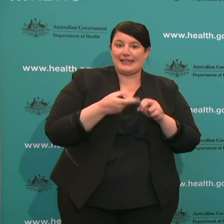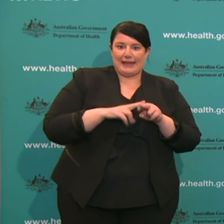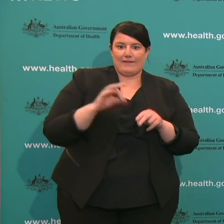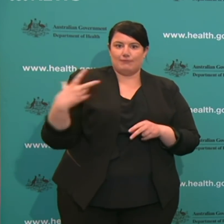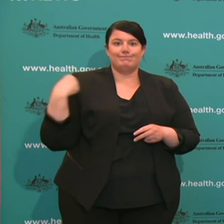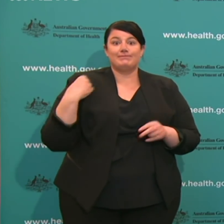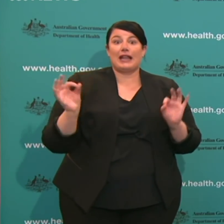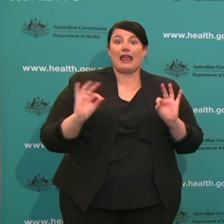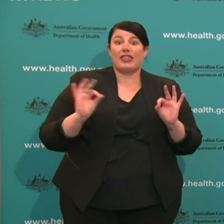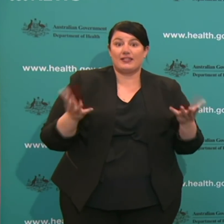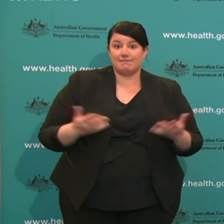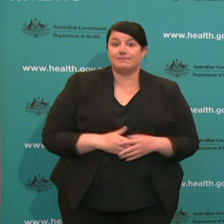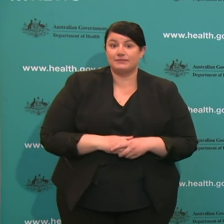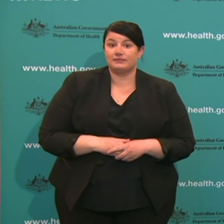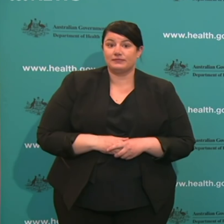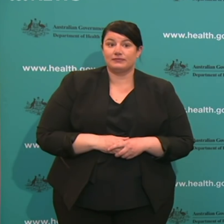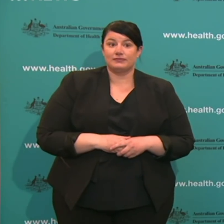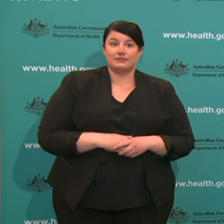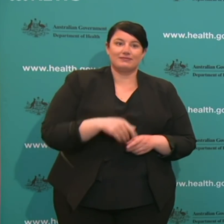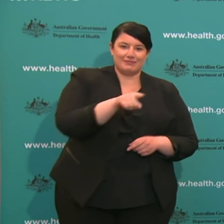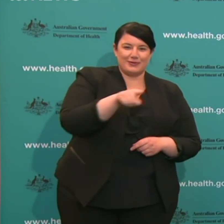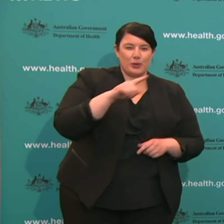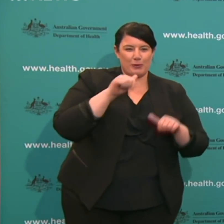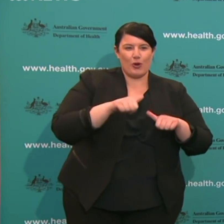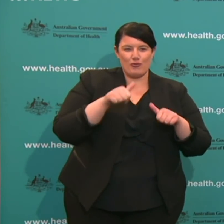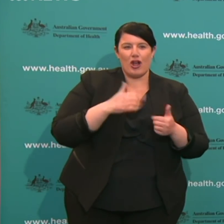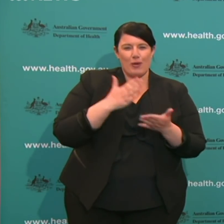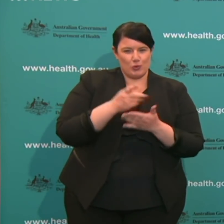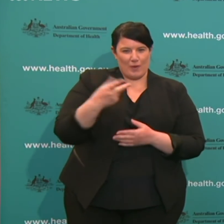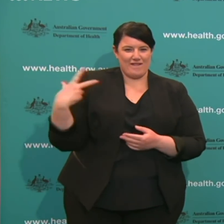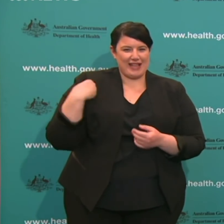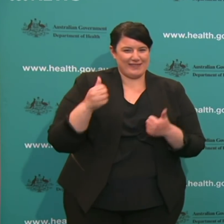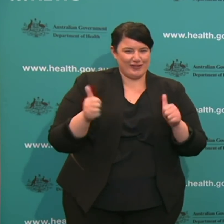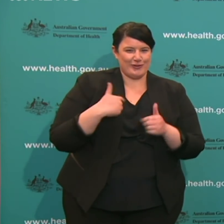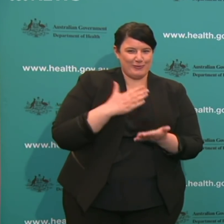much guaranteed. You'll be all right, fellas. I'm sure you've been vaccinated.